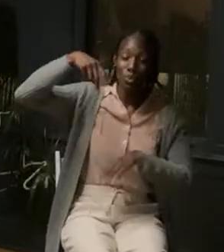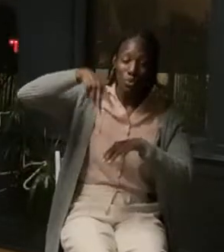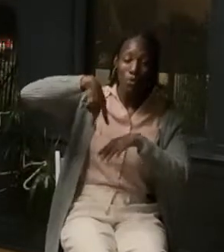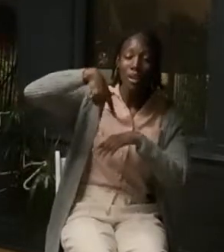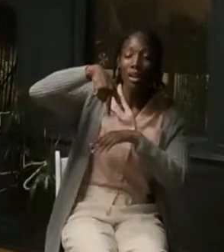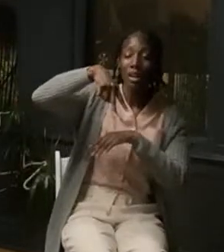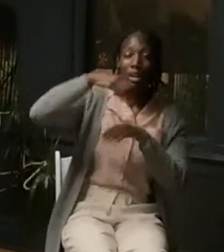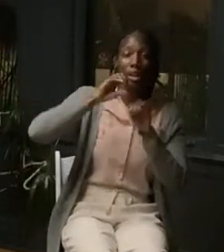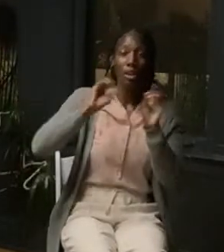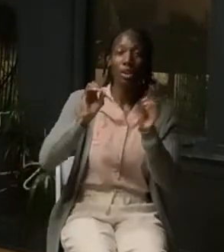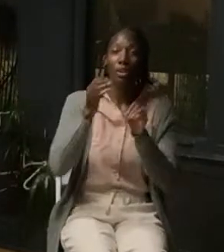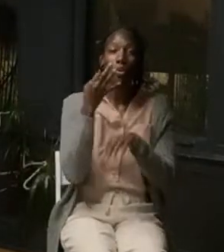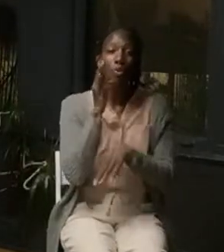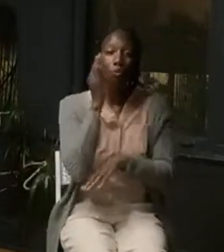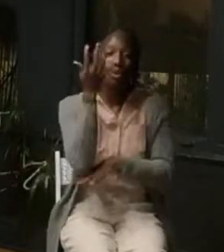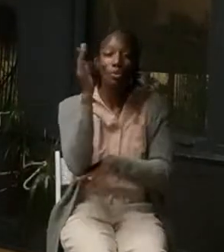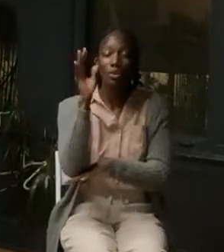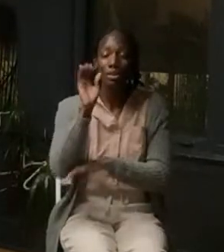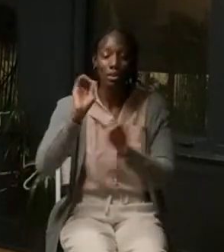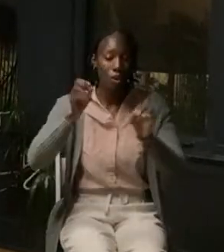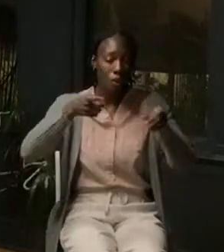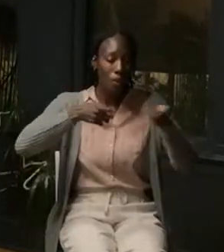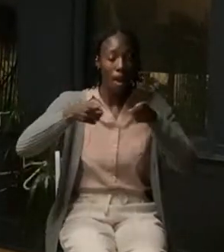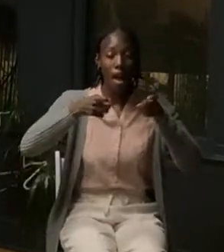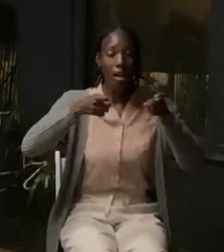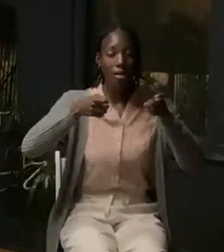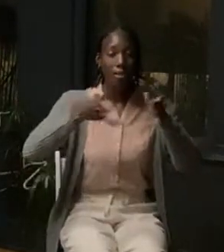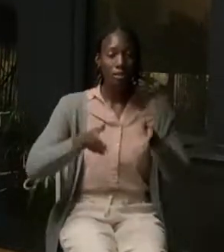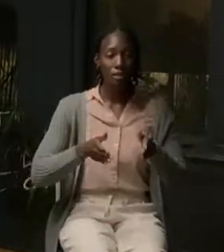no masters.